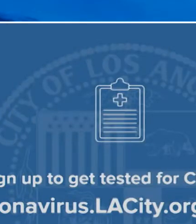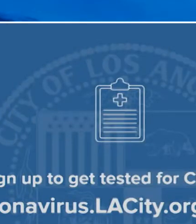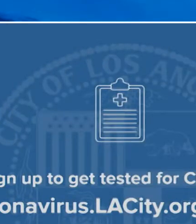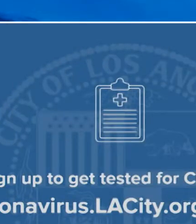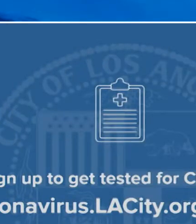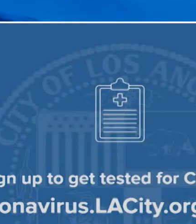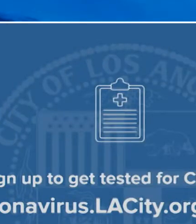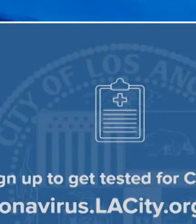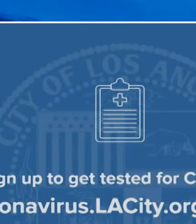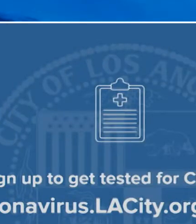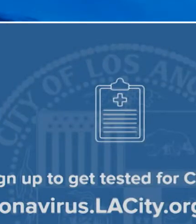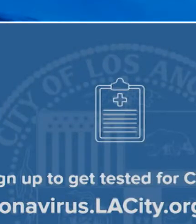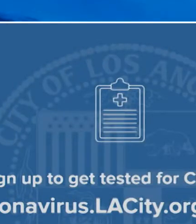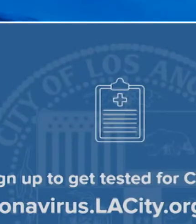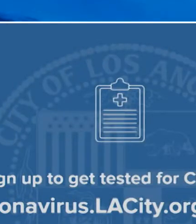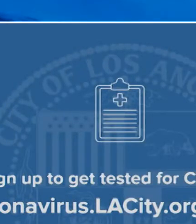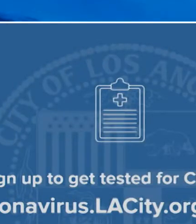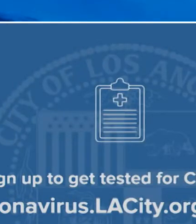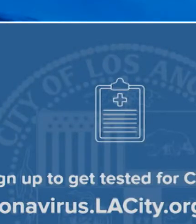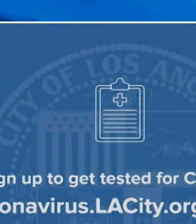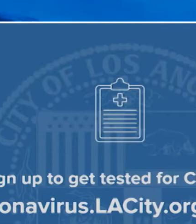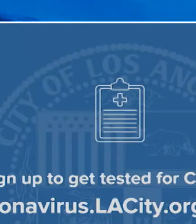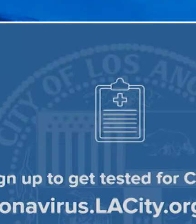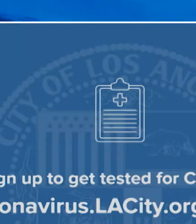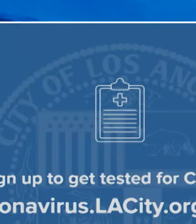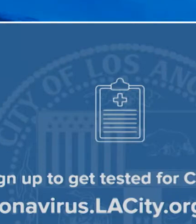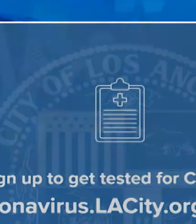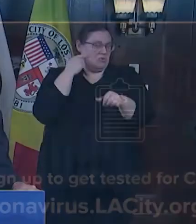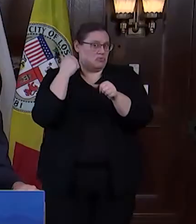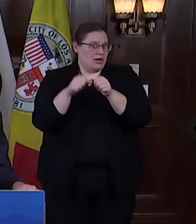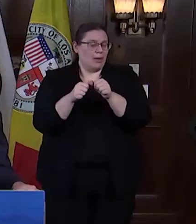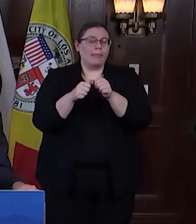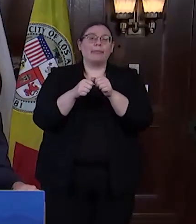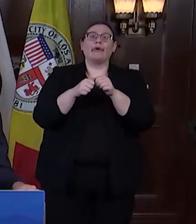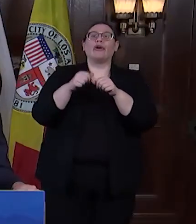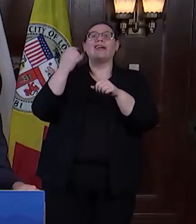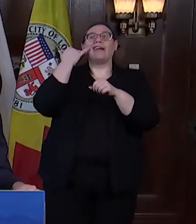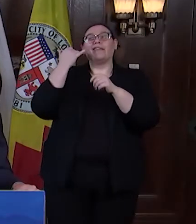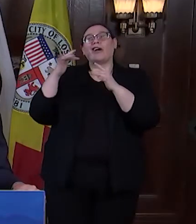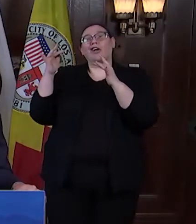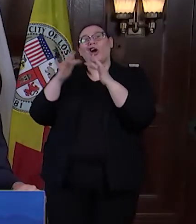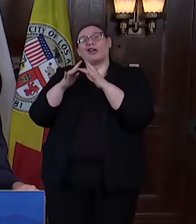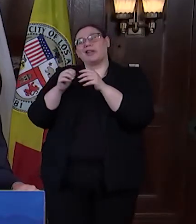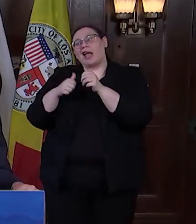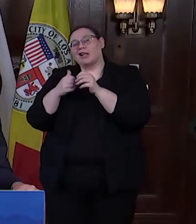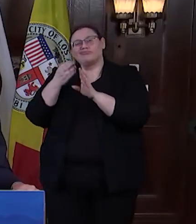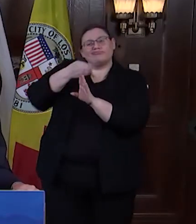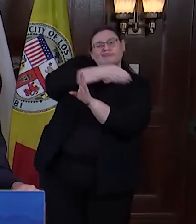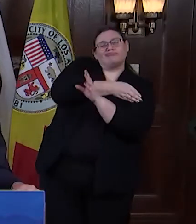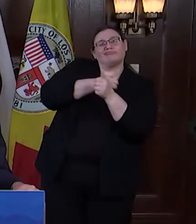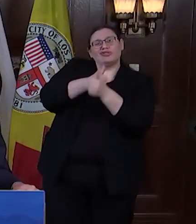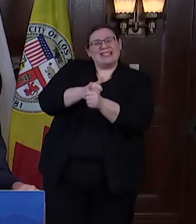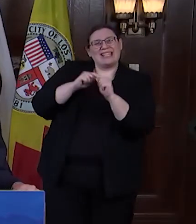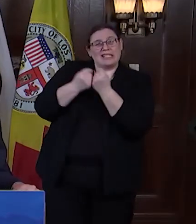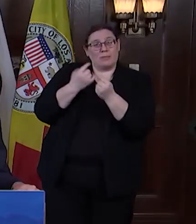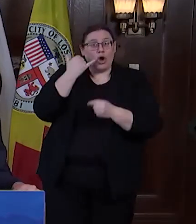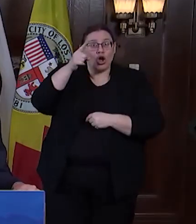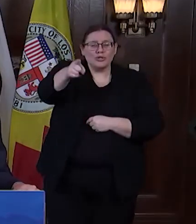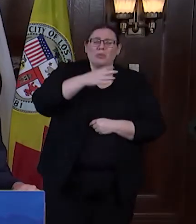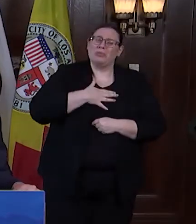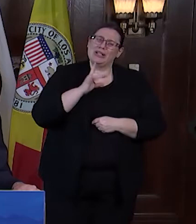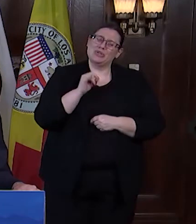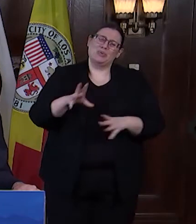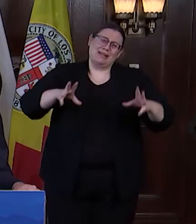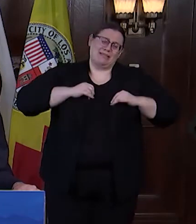coronavirus.lacity.org/testing. And if you get a call, just as a reminder, from a contact tracing team of the county, please, you need to answer